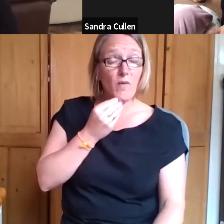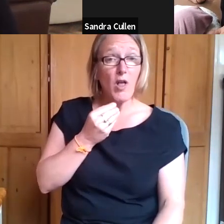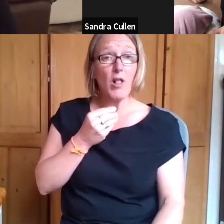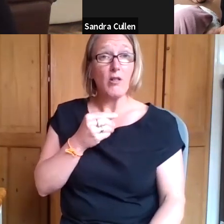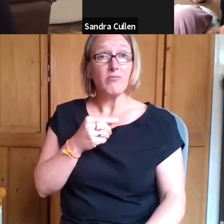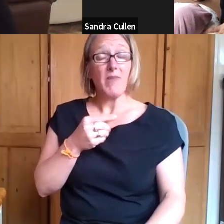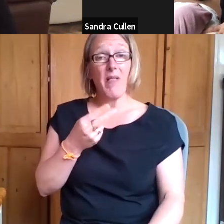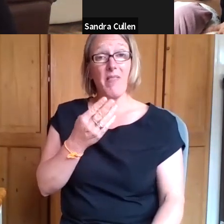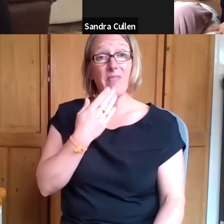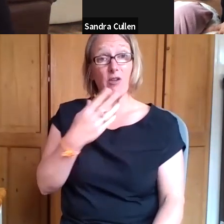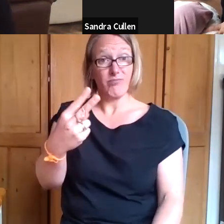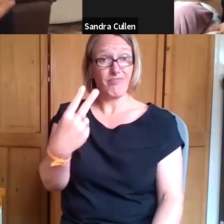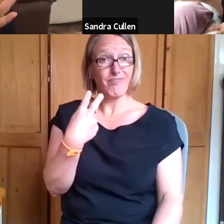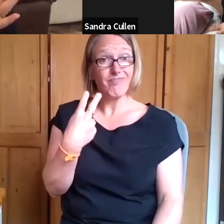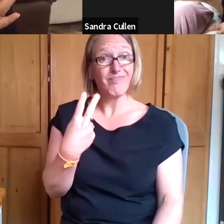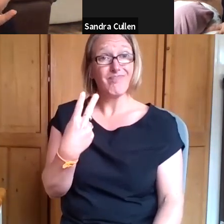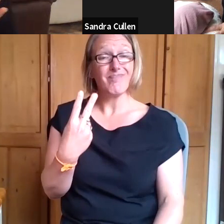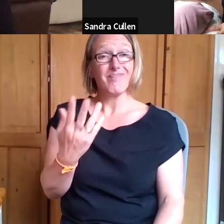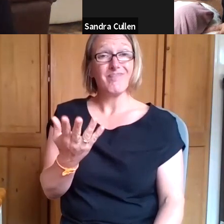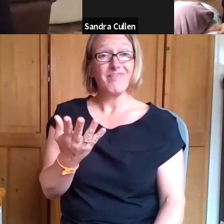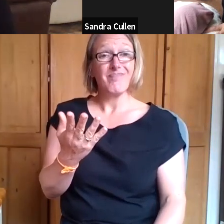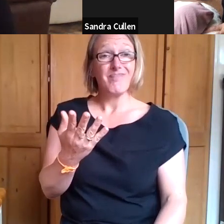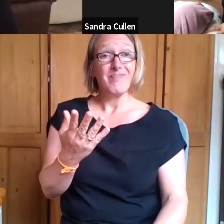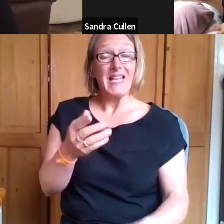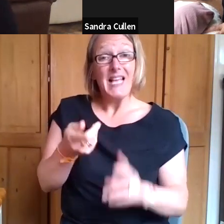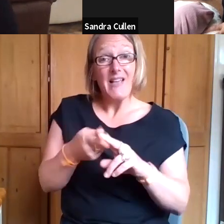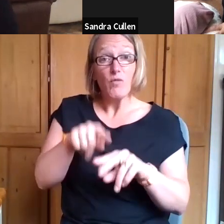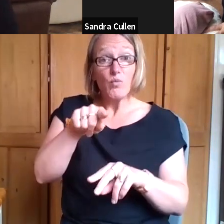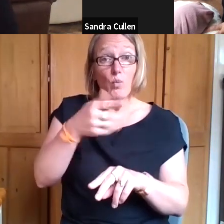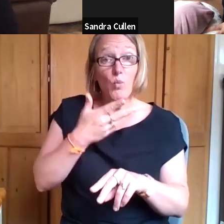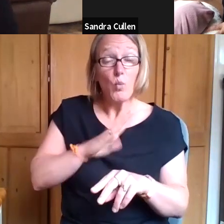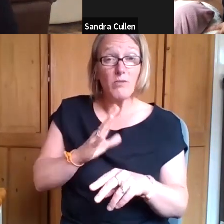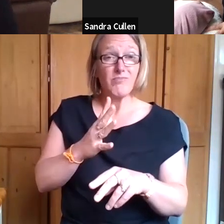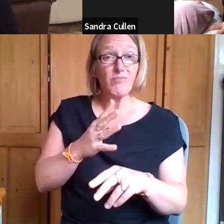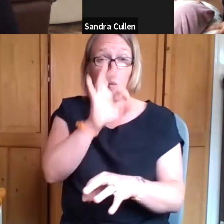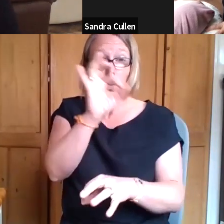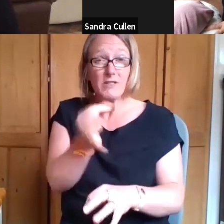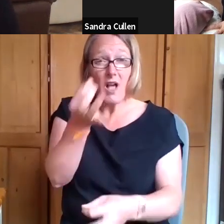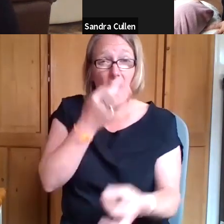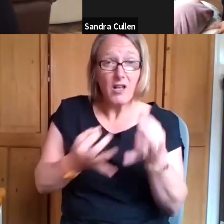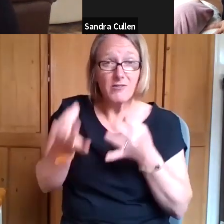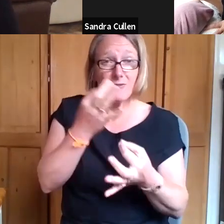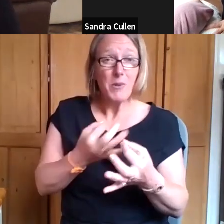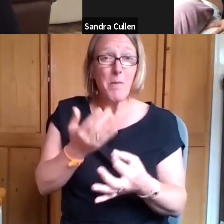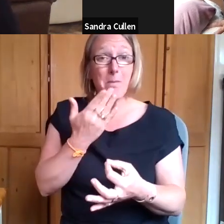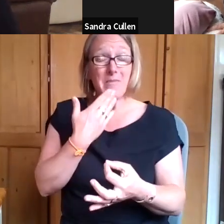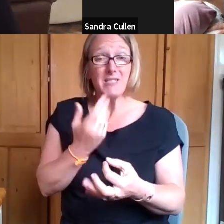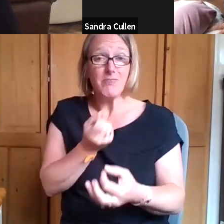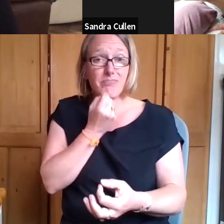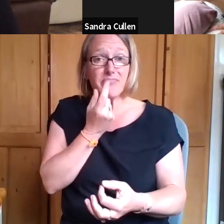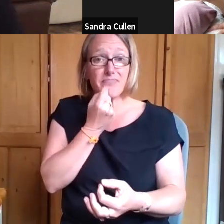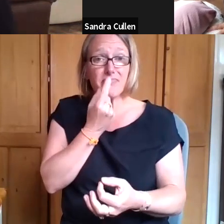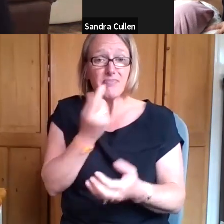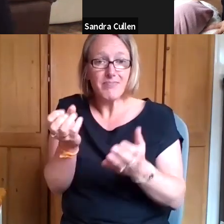for watching. As Sandra said, please do put any questions in the comments. Sandra will be back to answer them. And